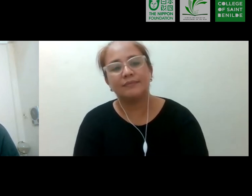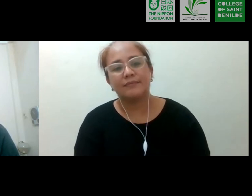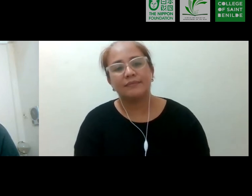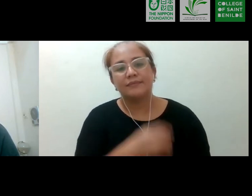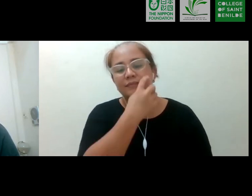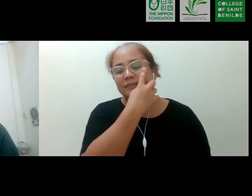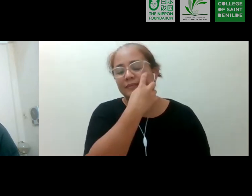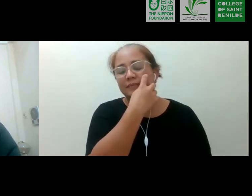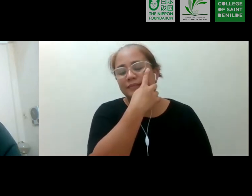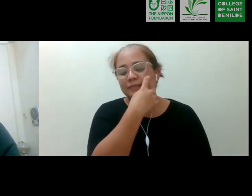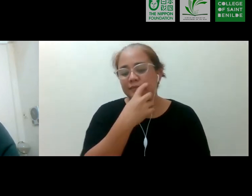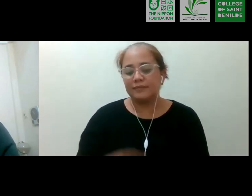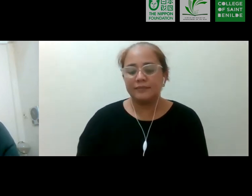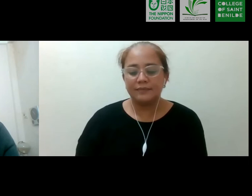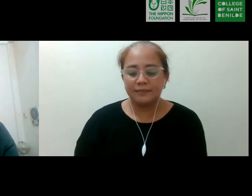Hold on.